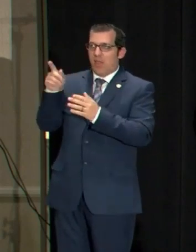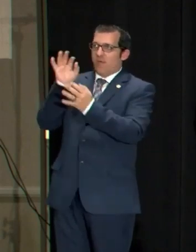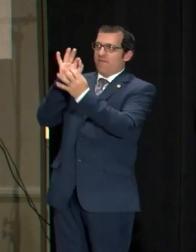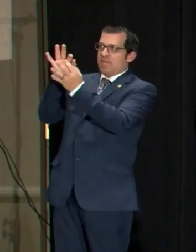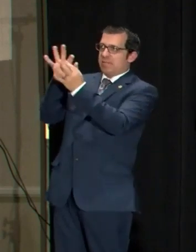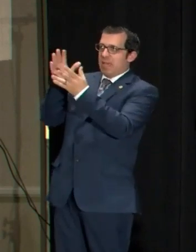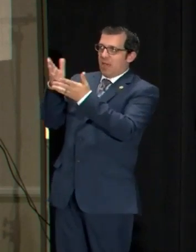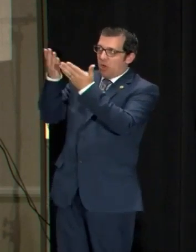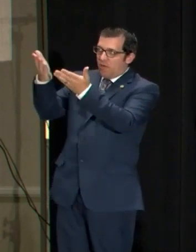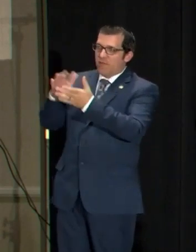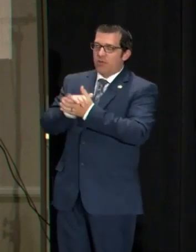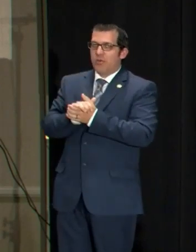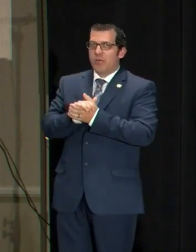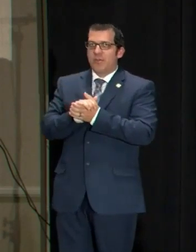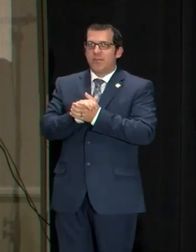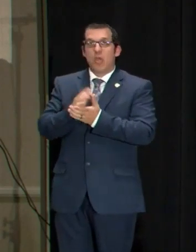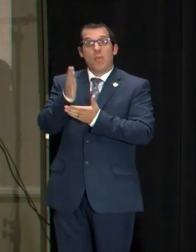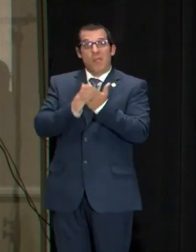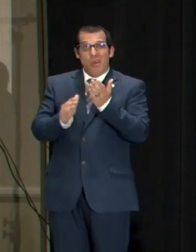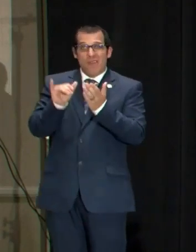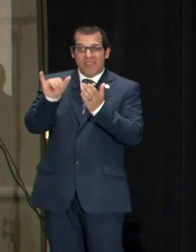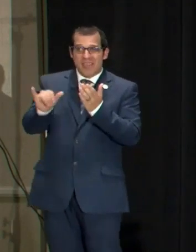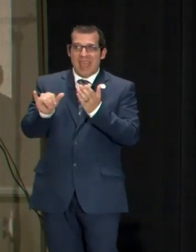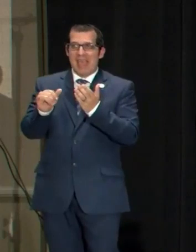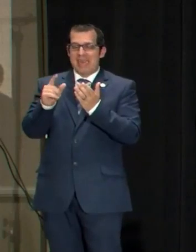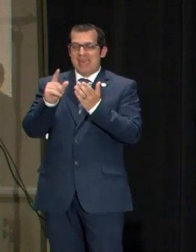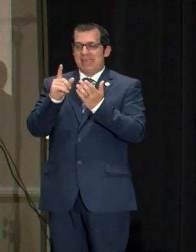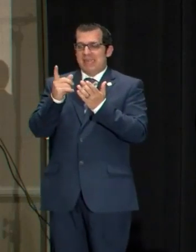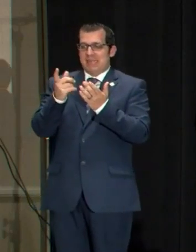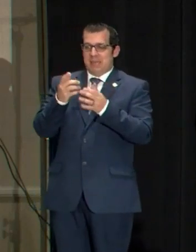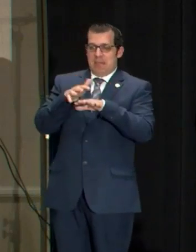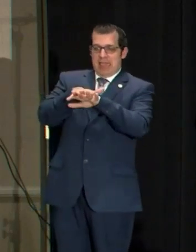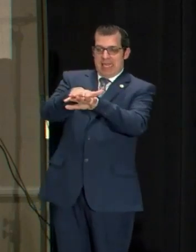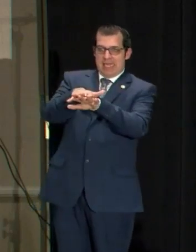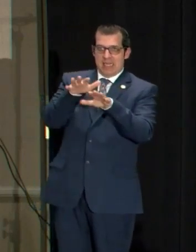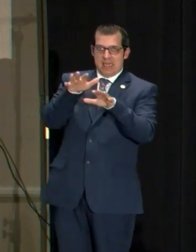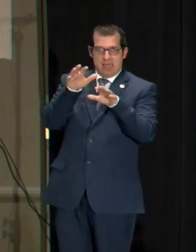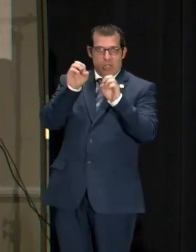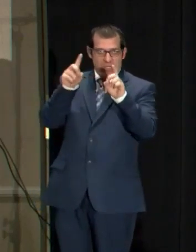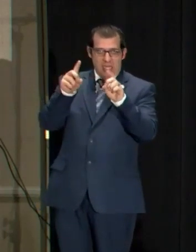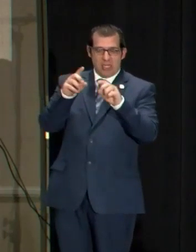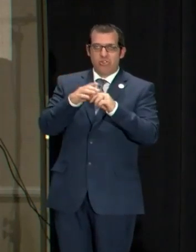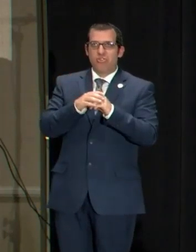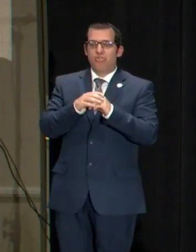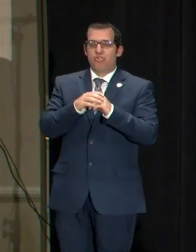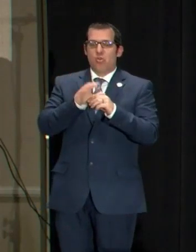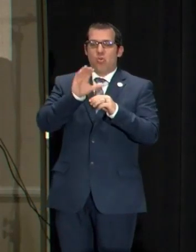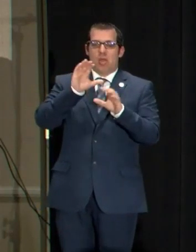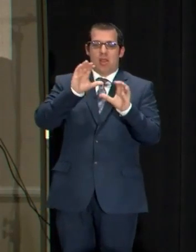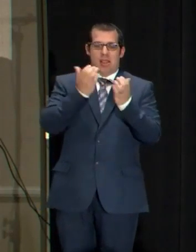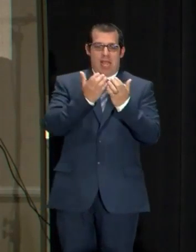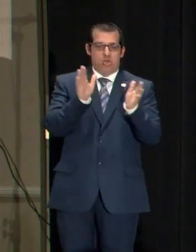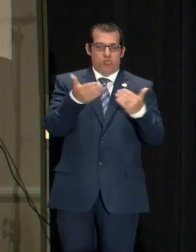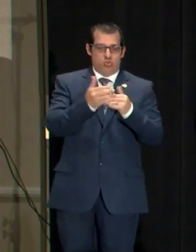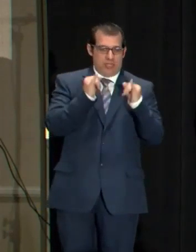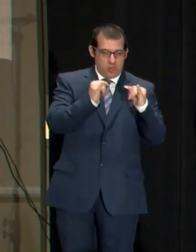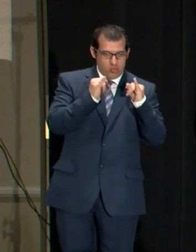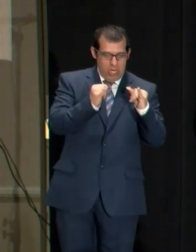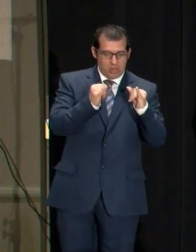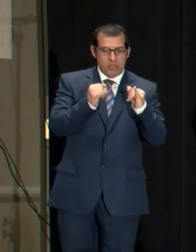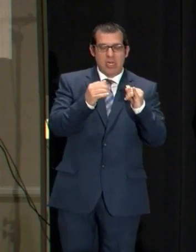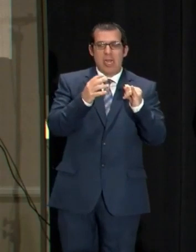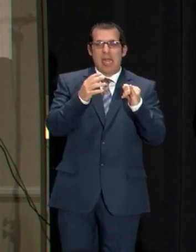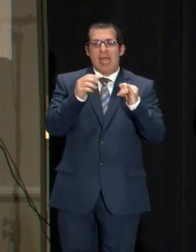on that. You know, part of it is blended education, so that it's classroom instruction, but it can